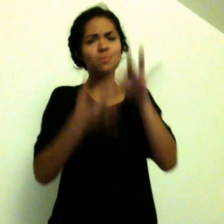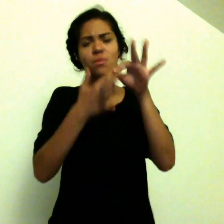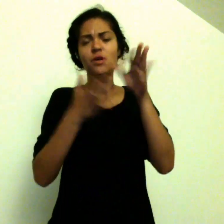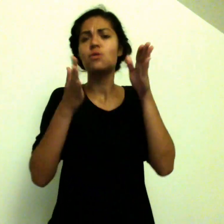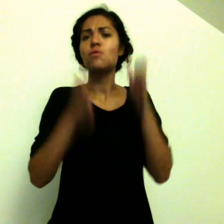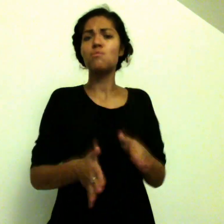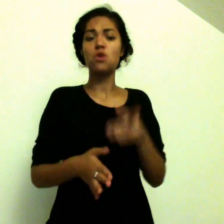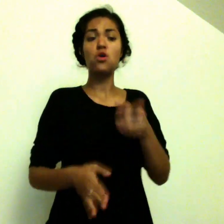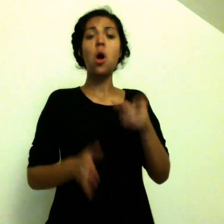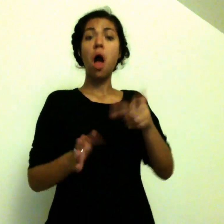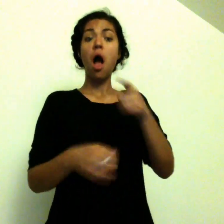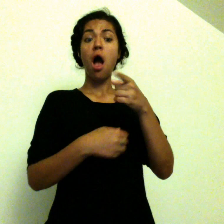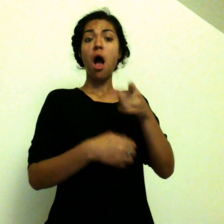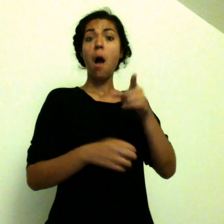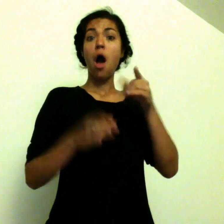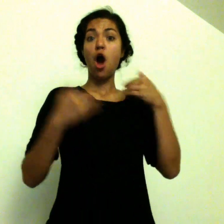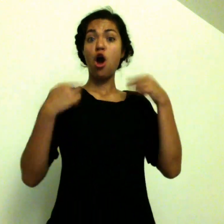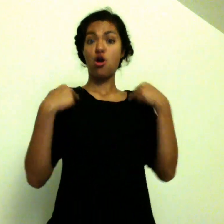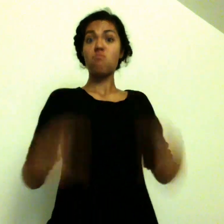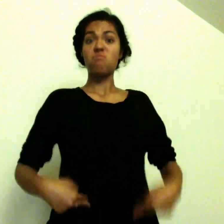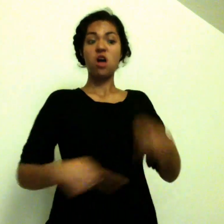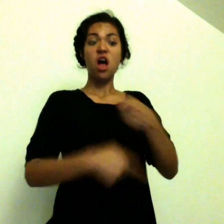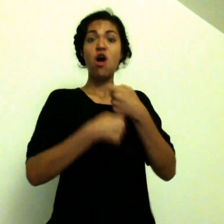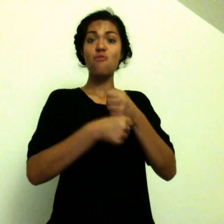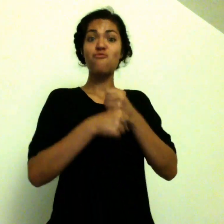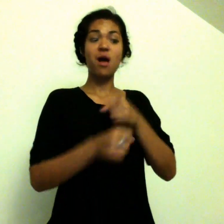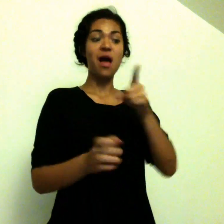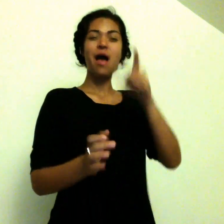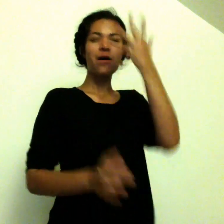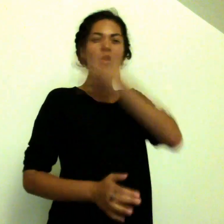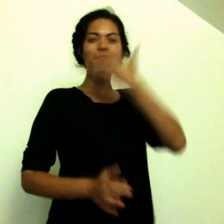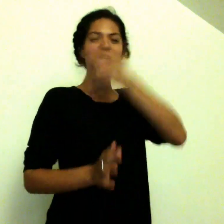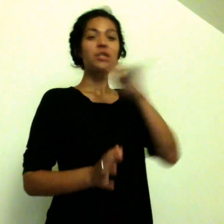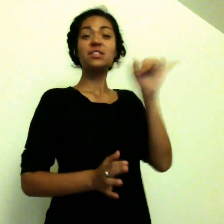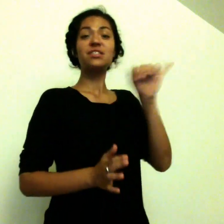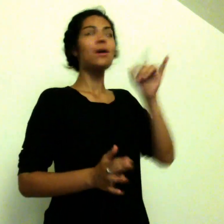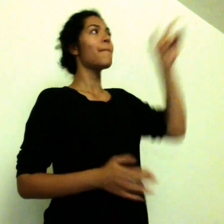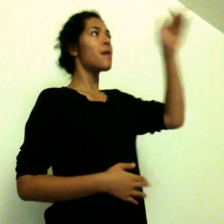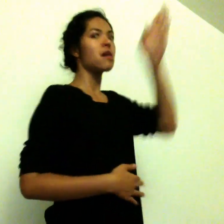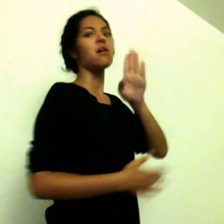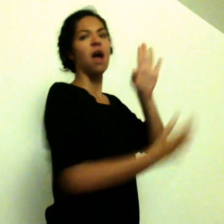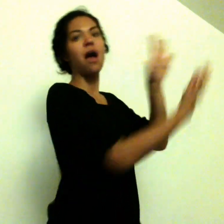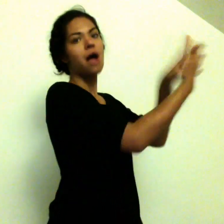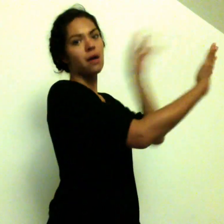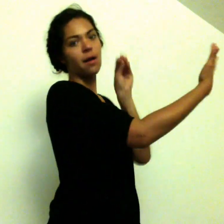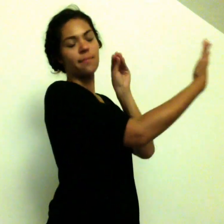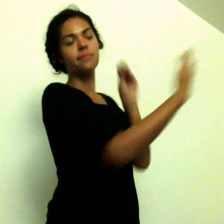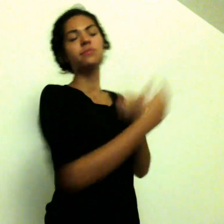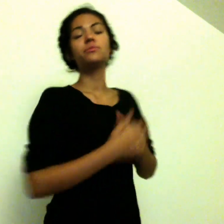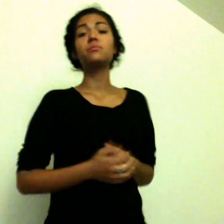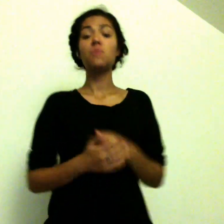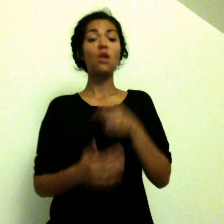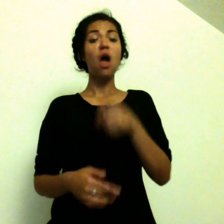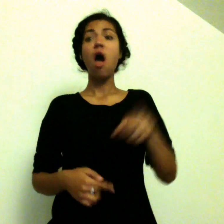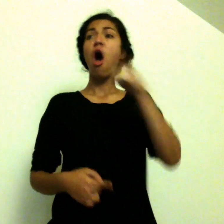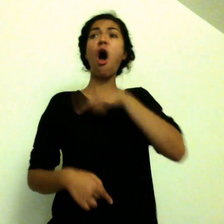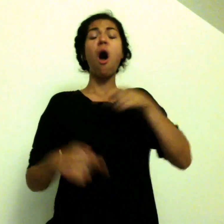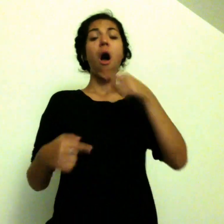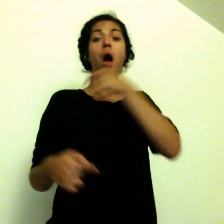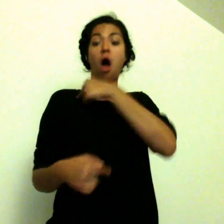I think we are all so different. Nobody a duplicate of the other, so that when our praise